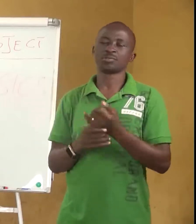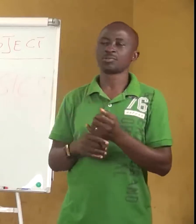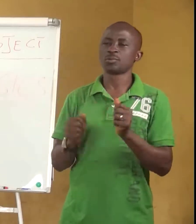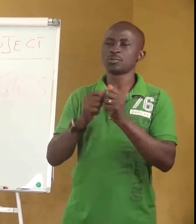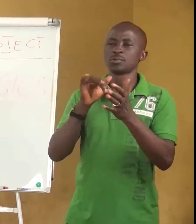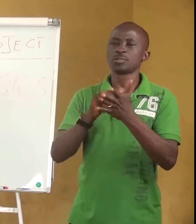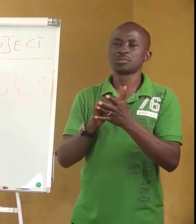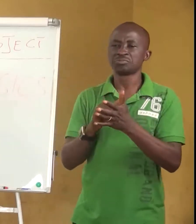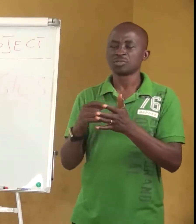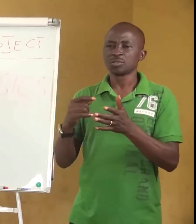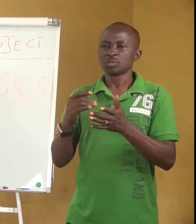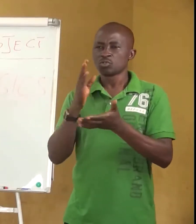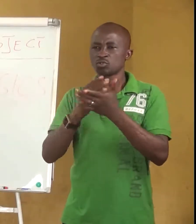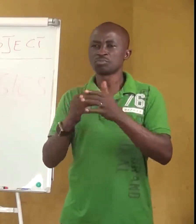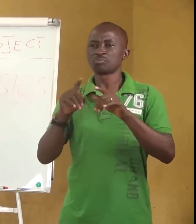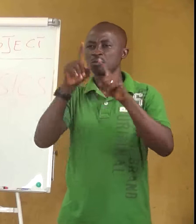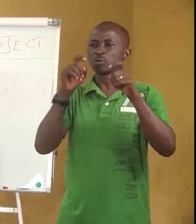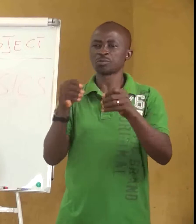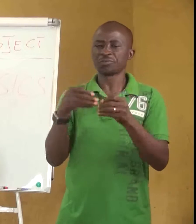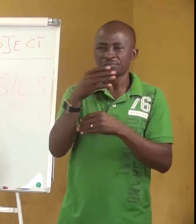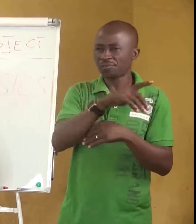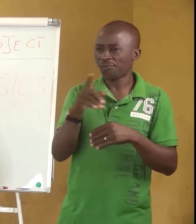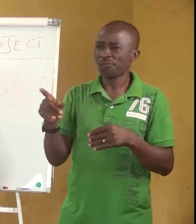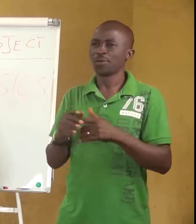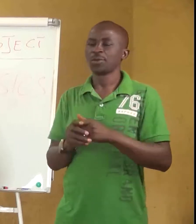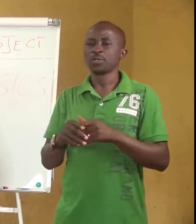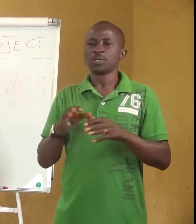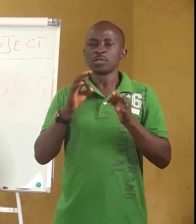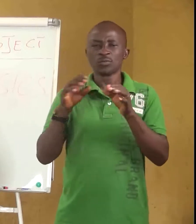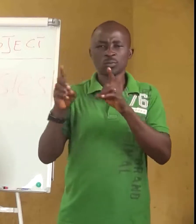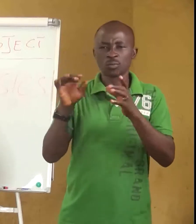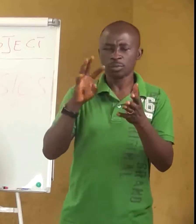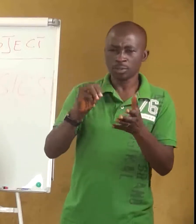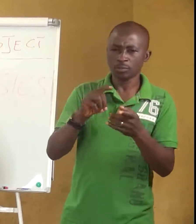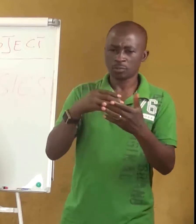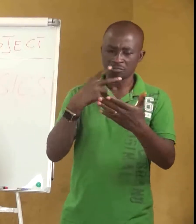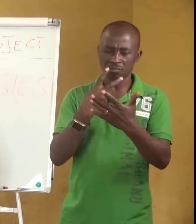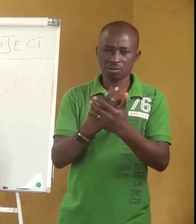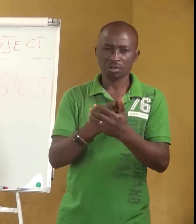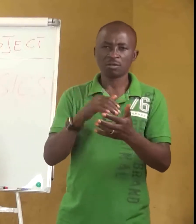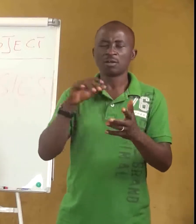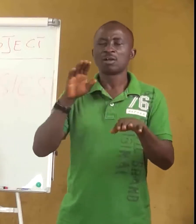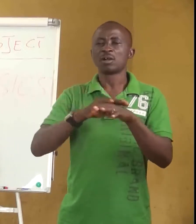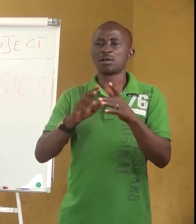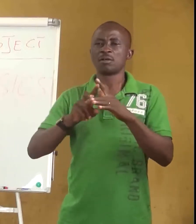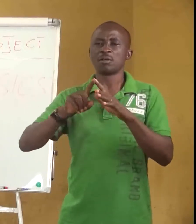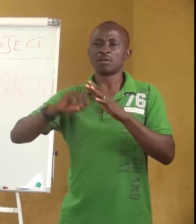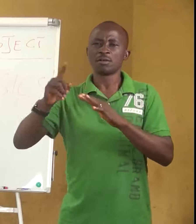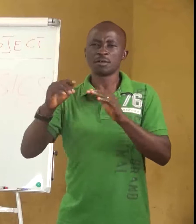were being quoted. By the time you equate them, you will arrive at the escape velocity being equal